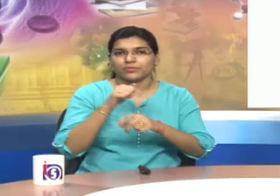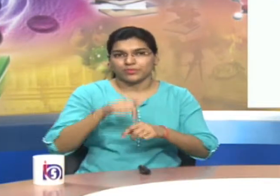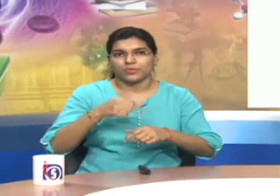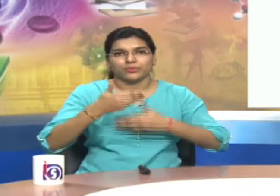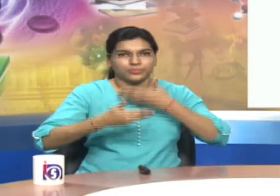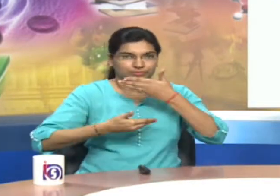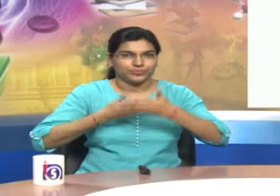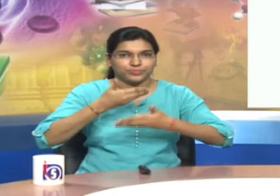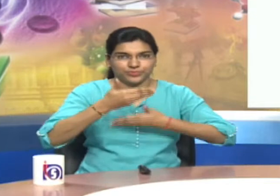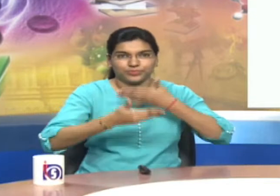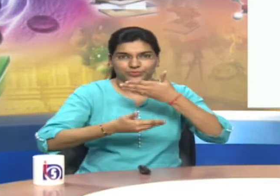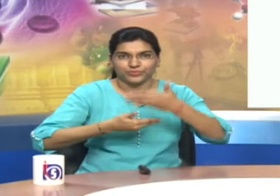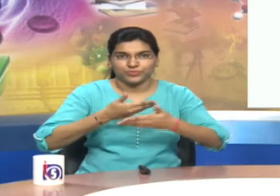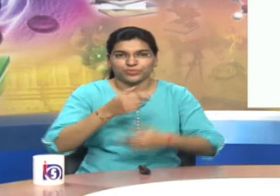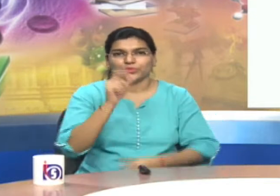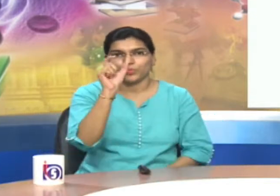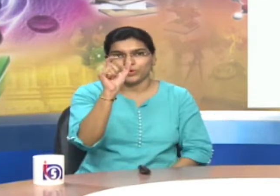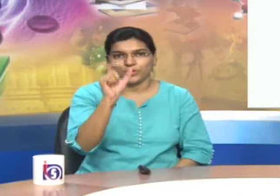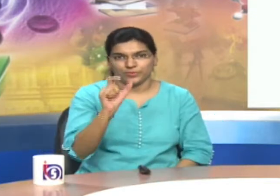First, we will do difficult words.